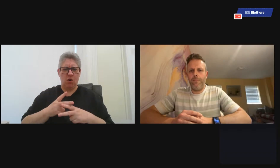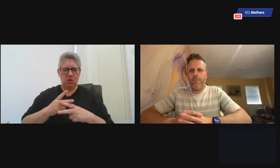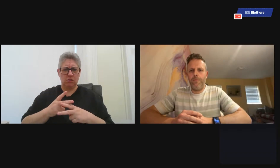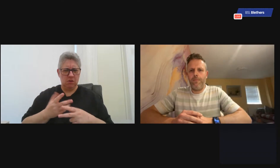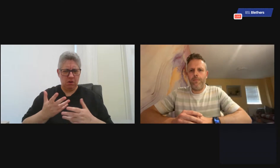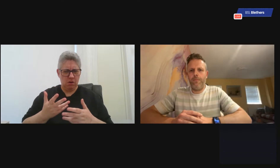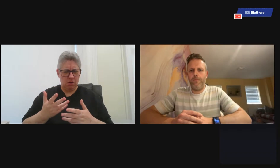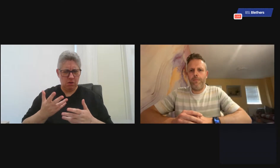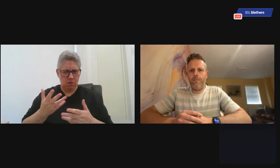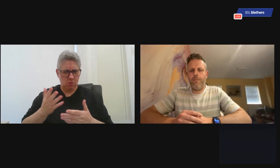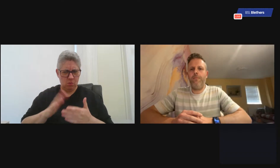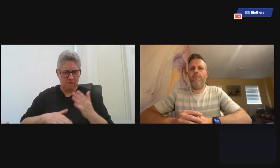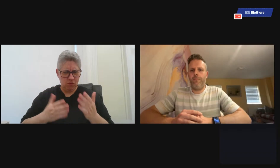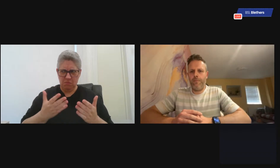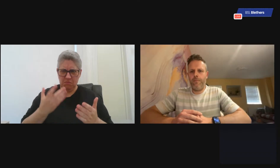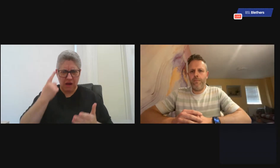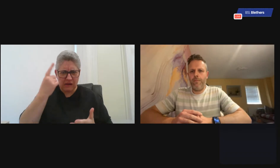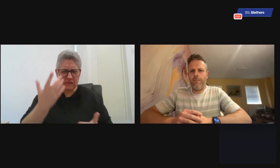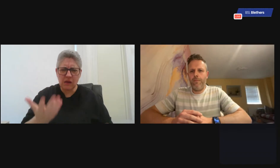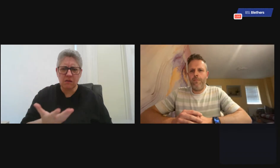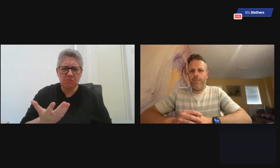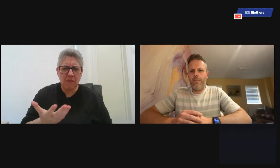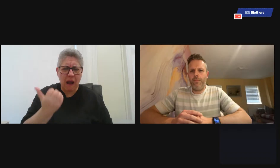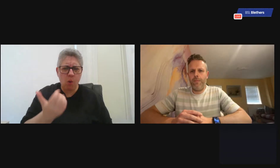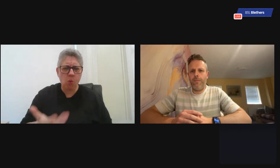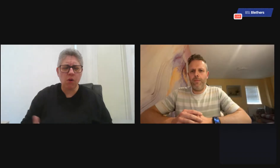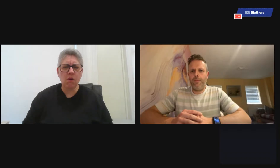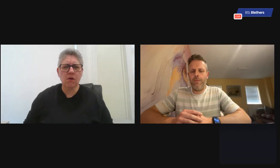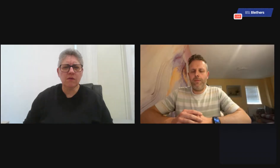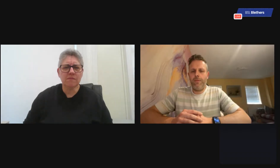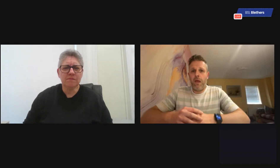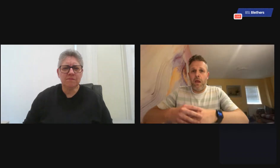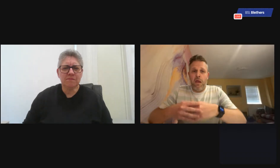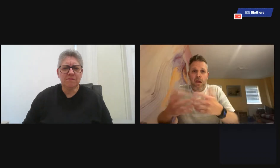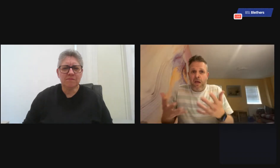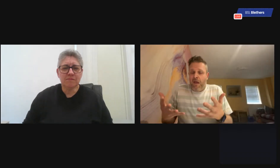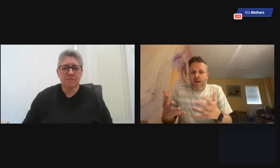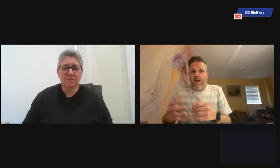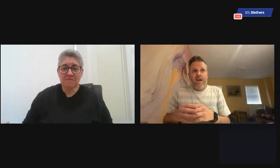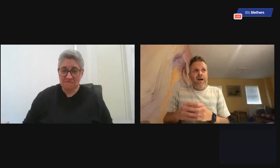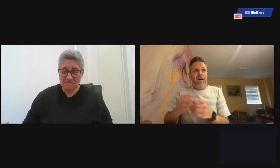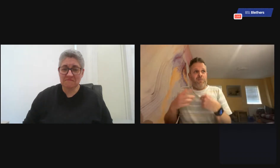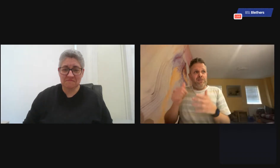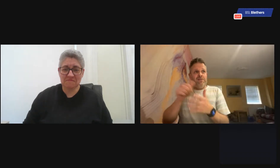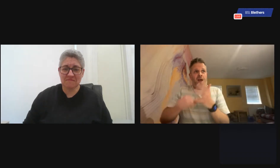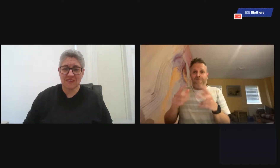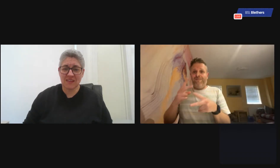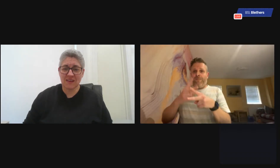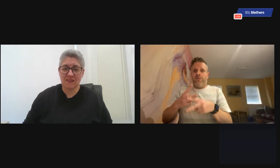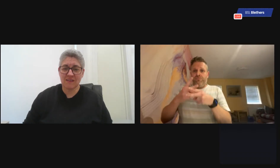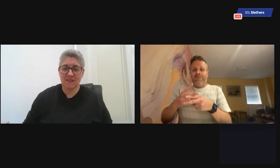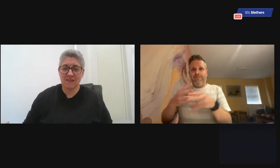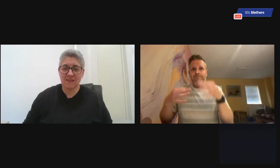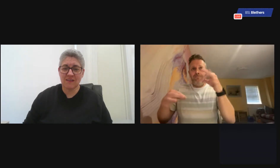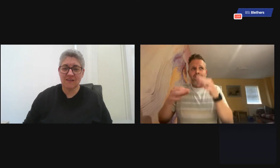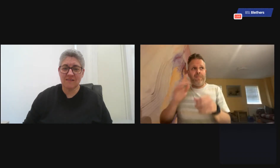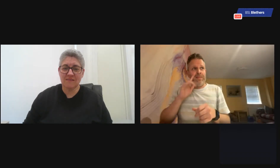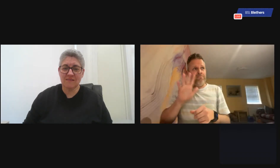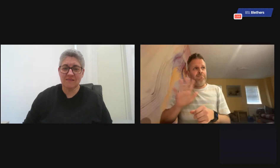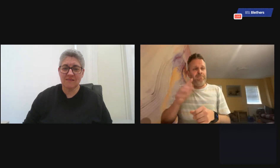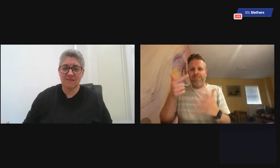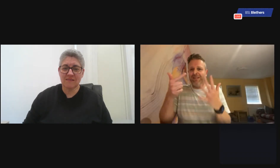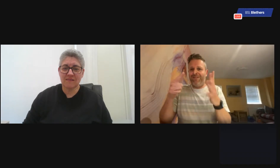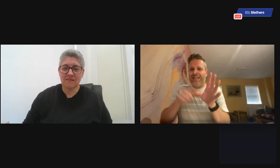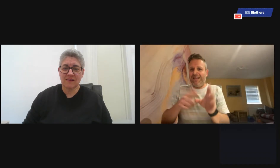ask how it was that you got to be interested in foster caring. Where did you get that idea from? I'm not really sure.